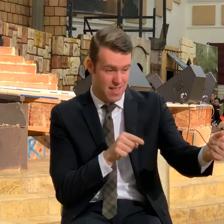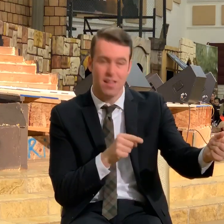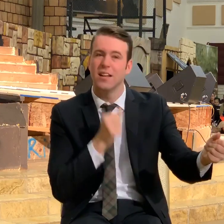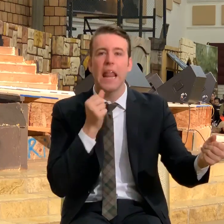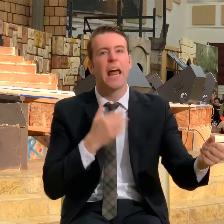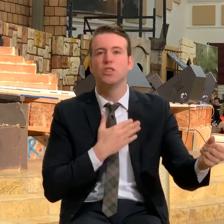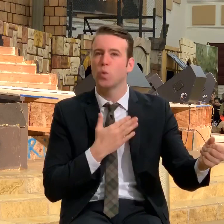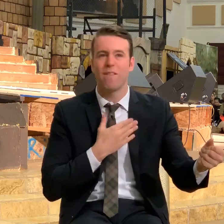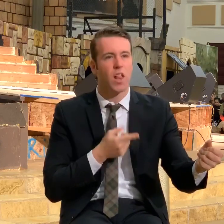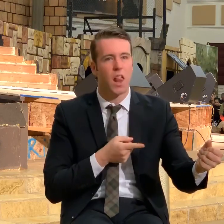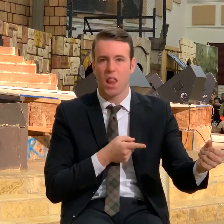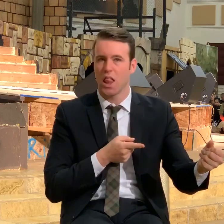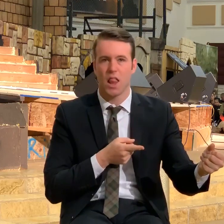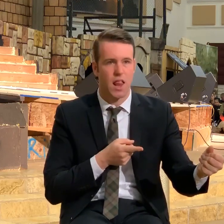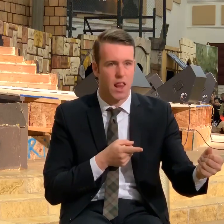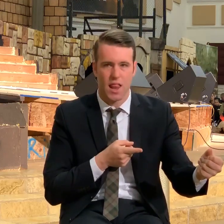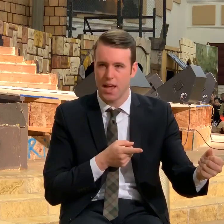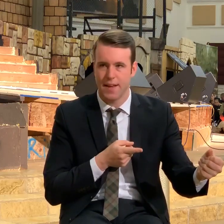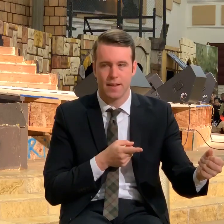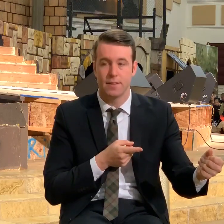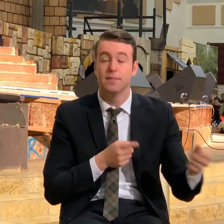thing. But